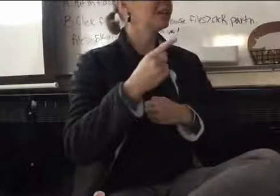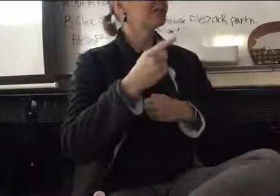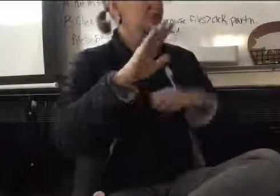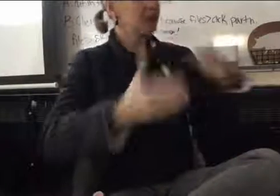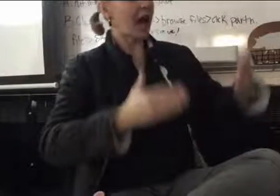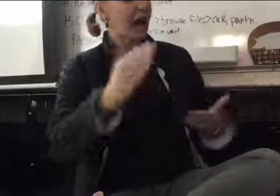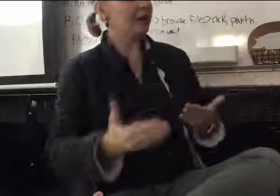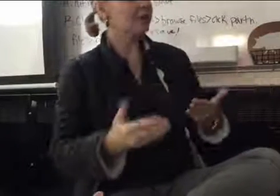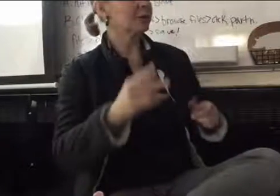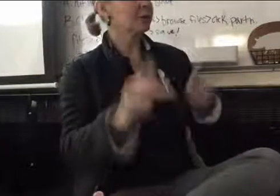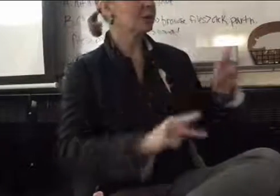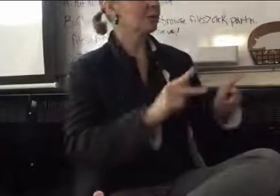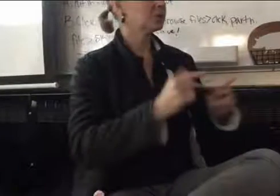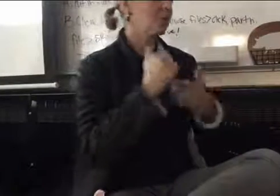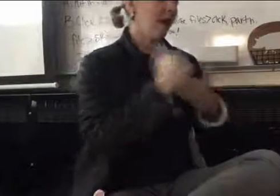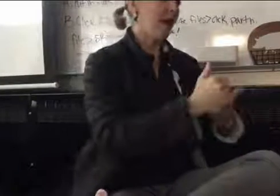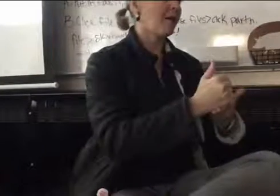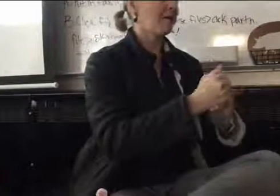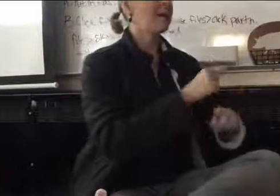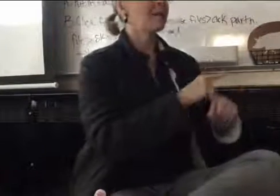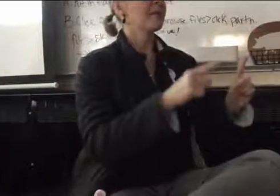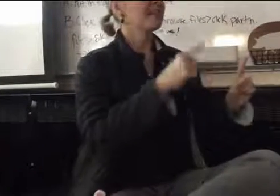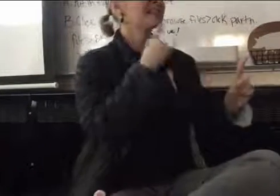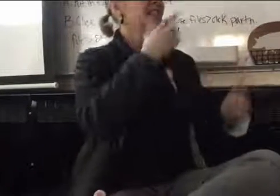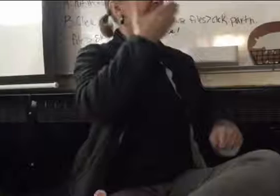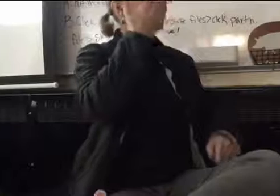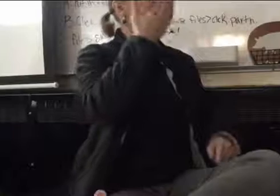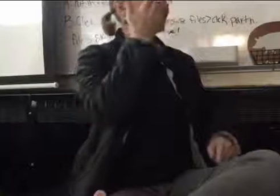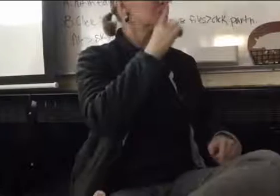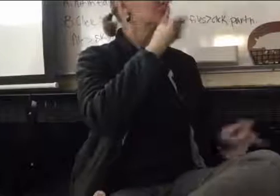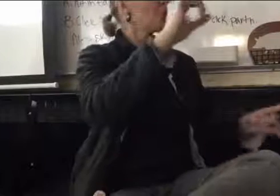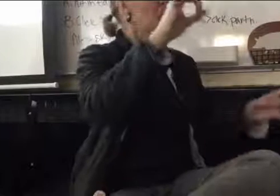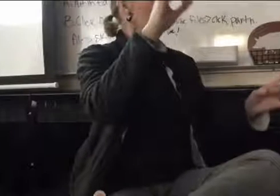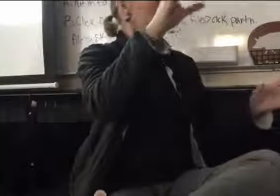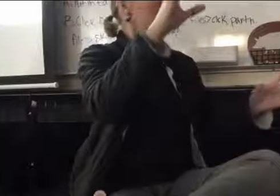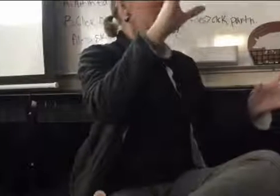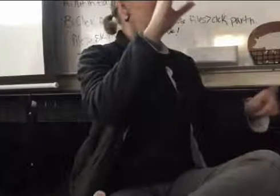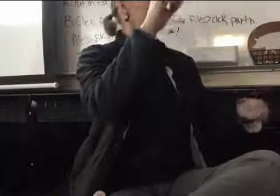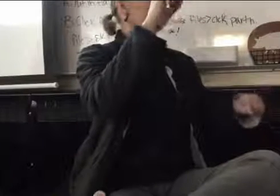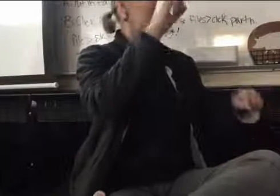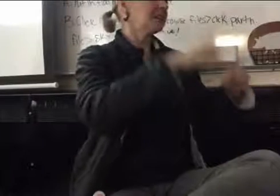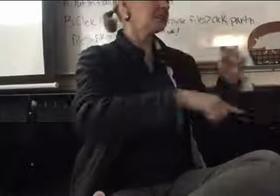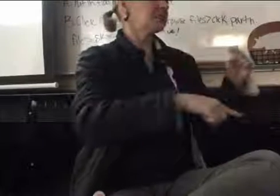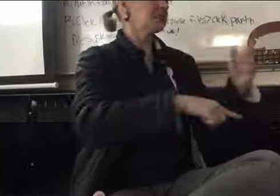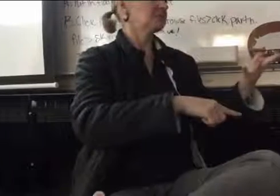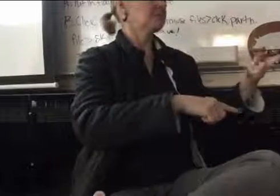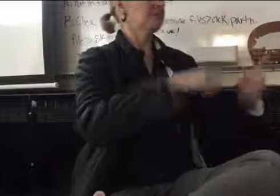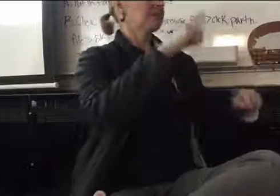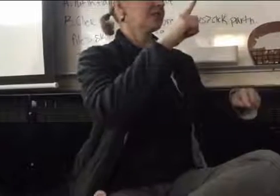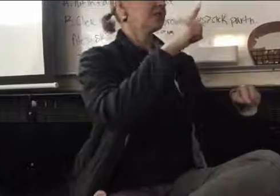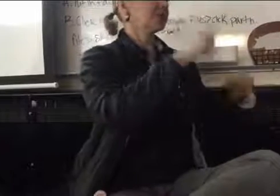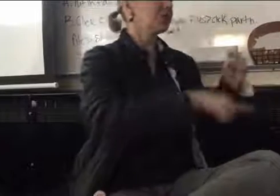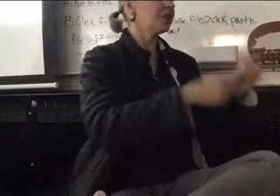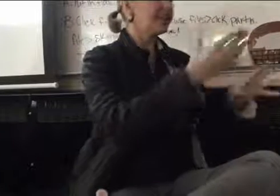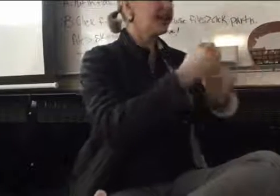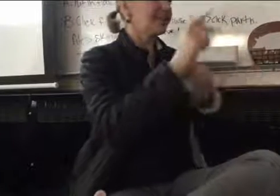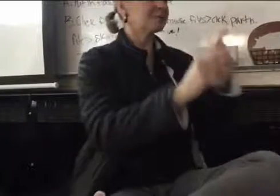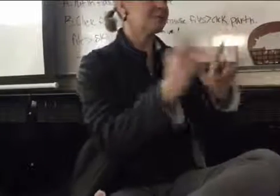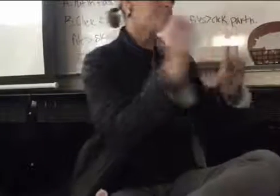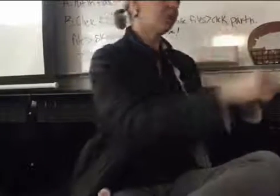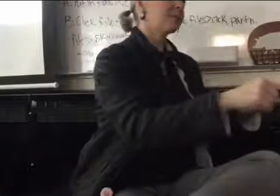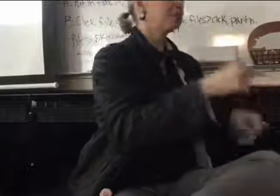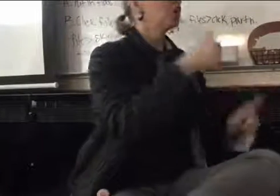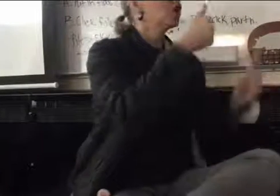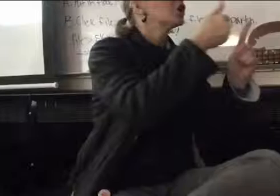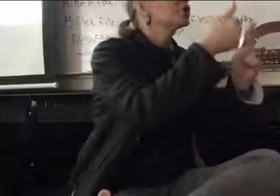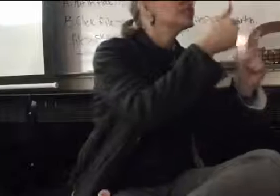diggers to bury these graves. They said the stench was too awful that they couldn't actually get themselves to. She couldn't get the grave diggers to go. So she